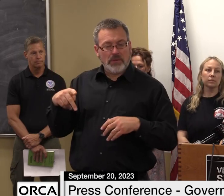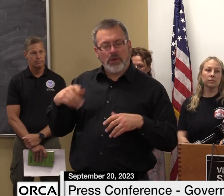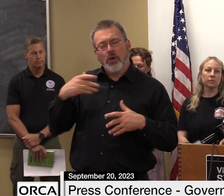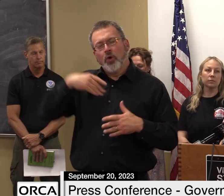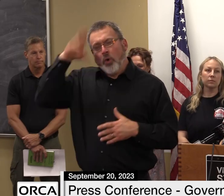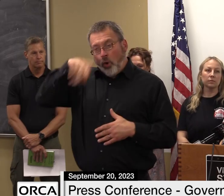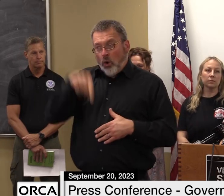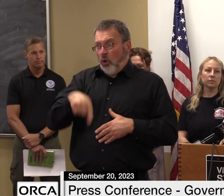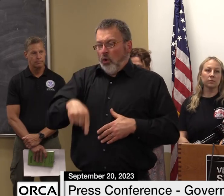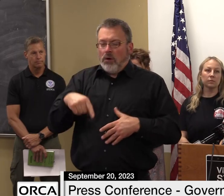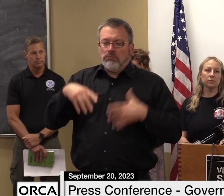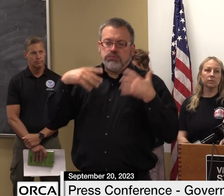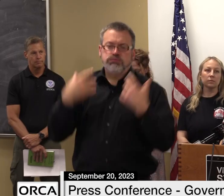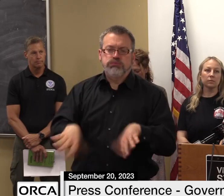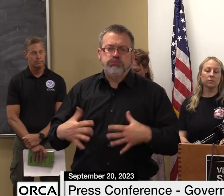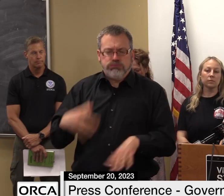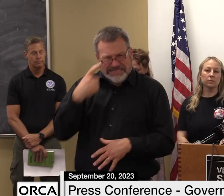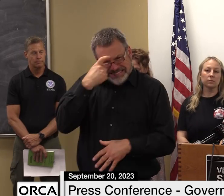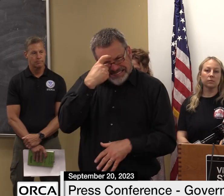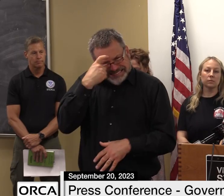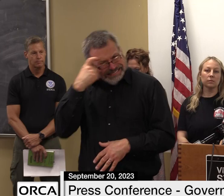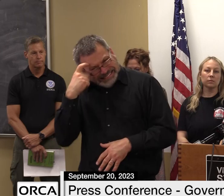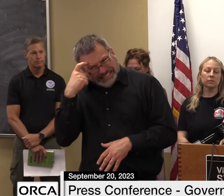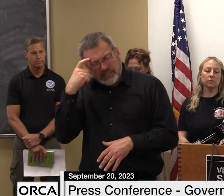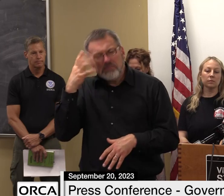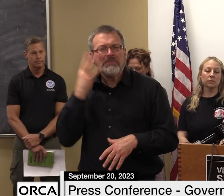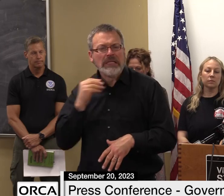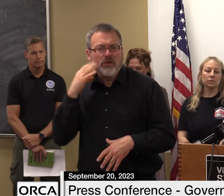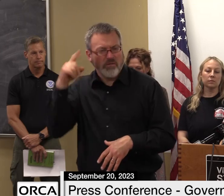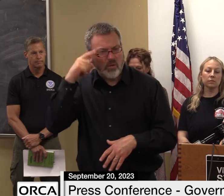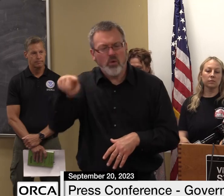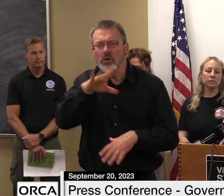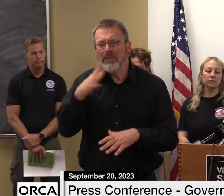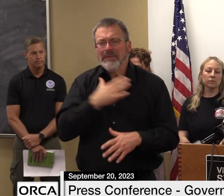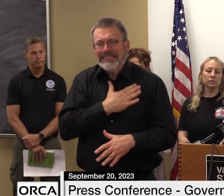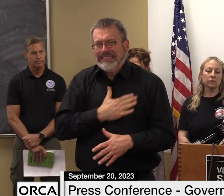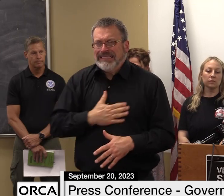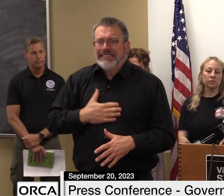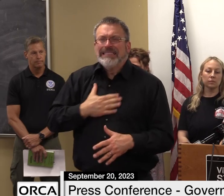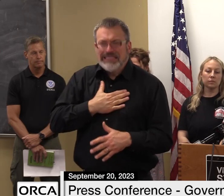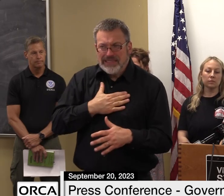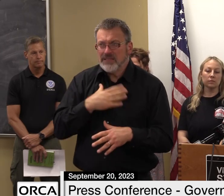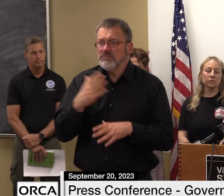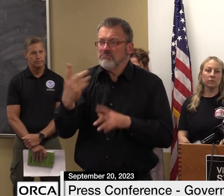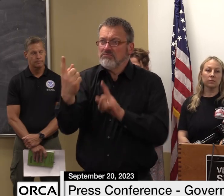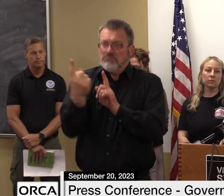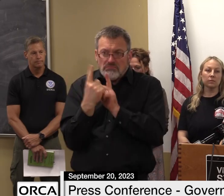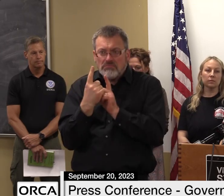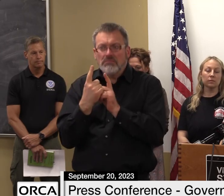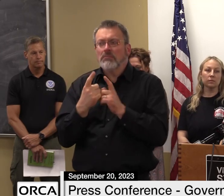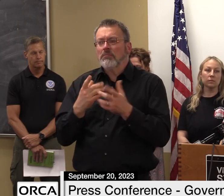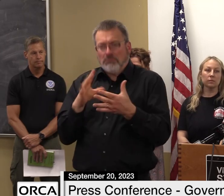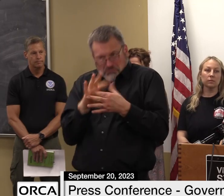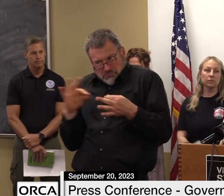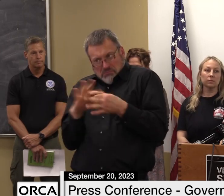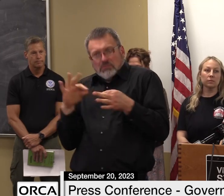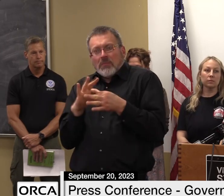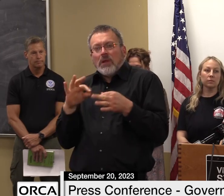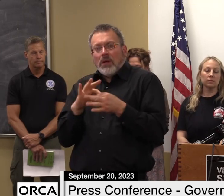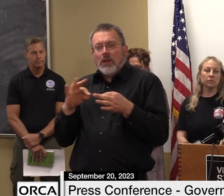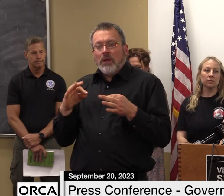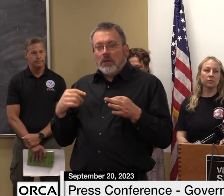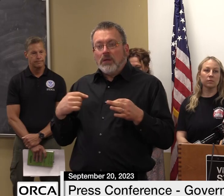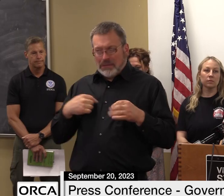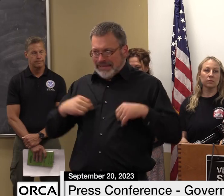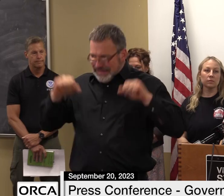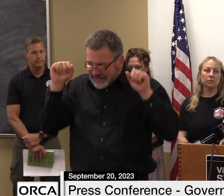if not thousands. But I do think if you come forward and engage, that it's very likely we'll be able to give you more help than you